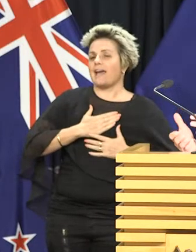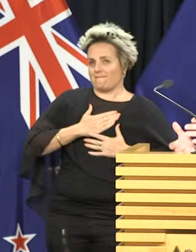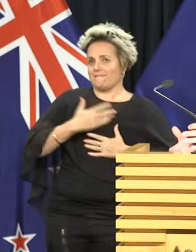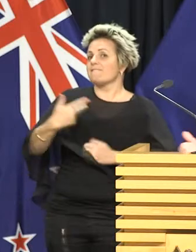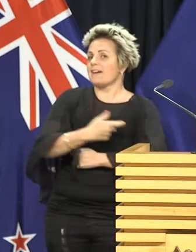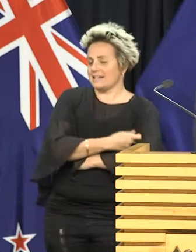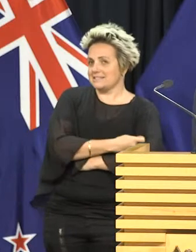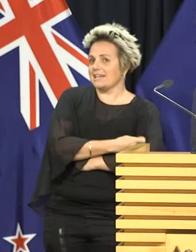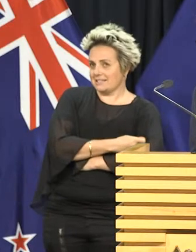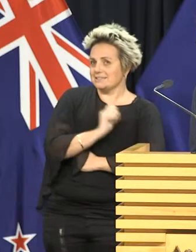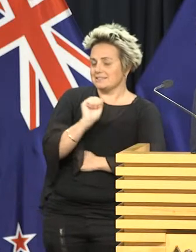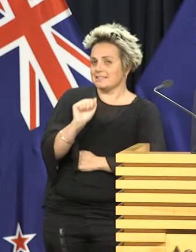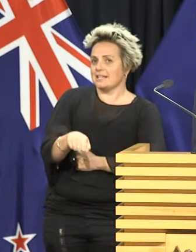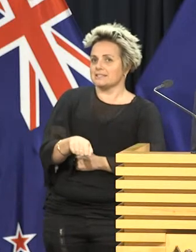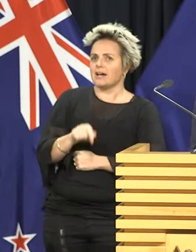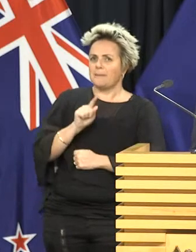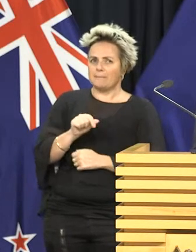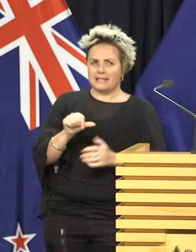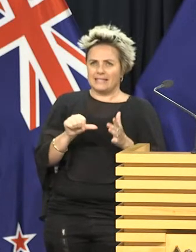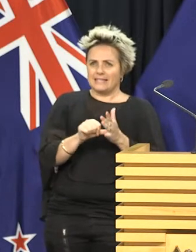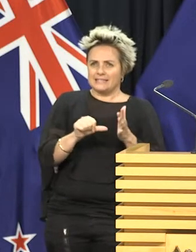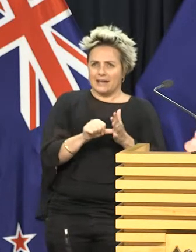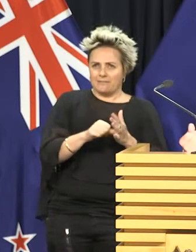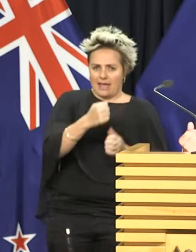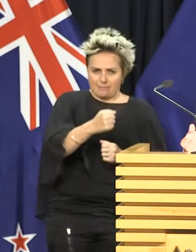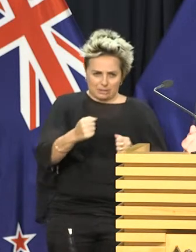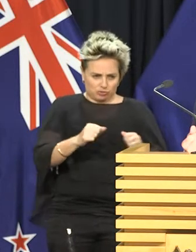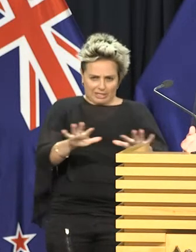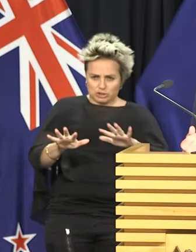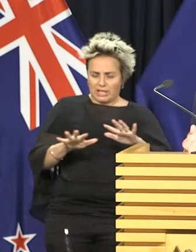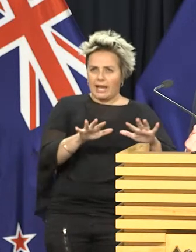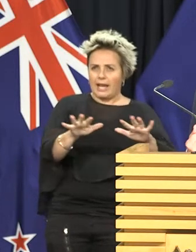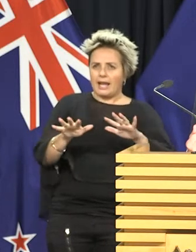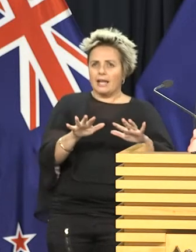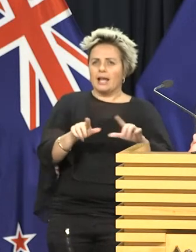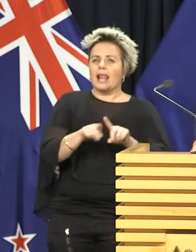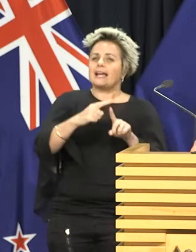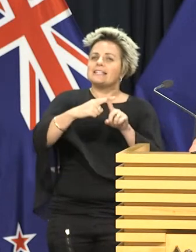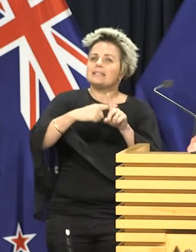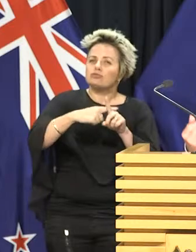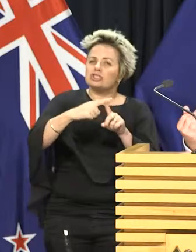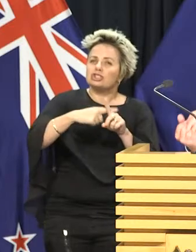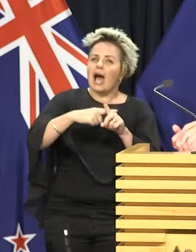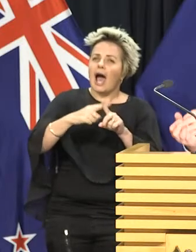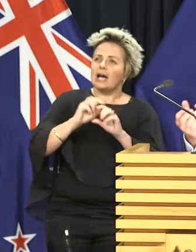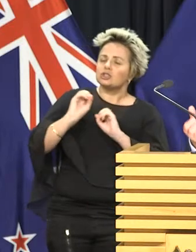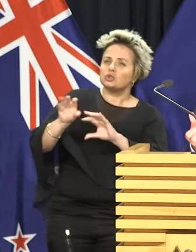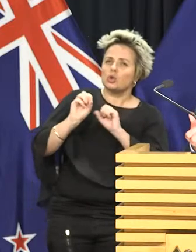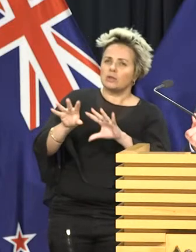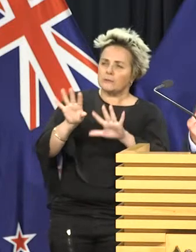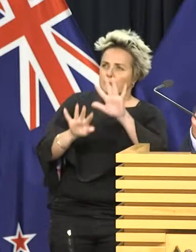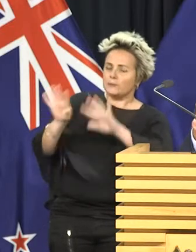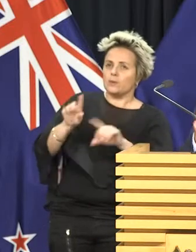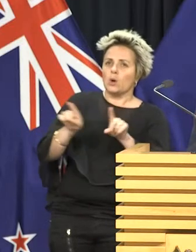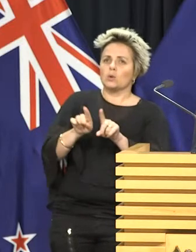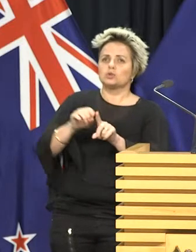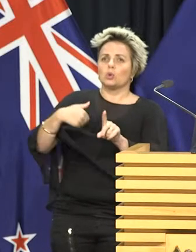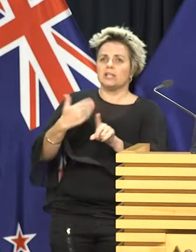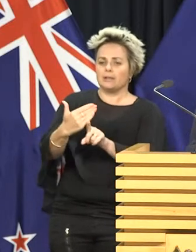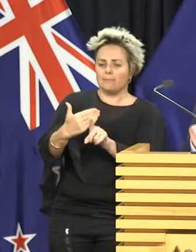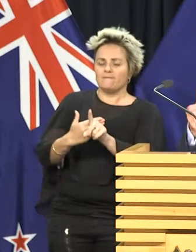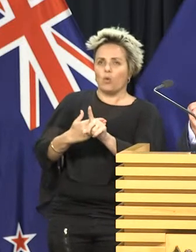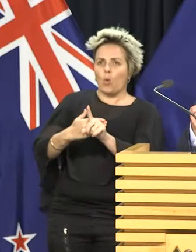but it is the trickiest one logistically and from a temperature storage, and also it requires pre-mixing in the